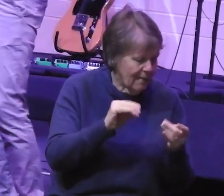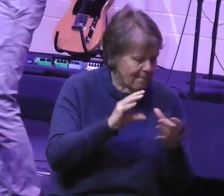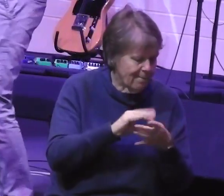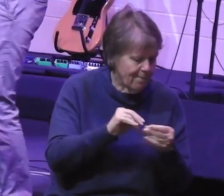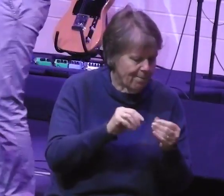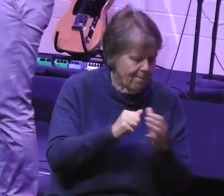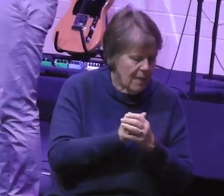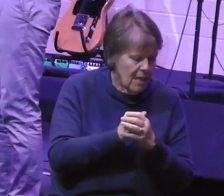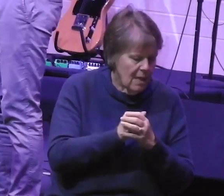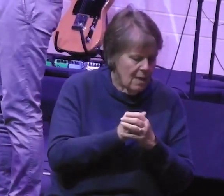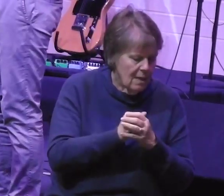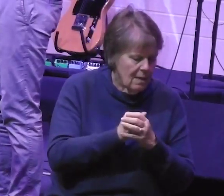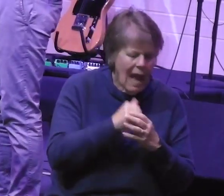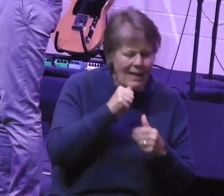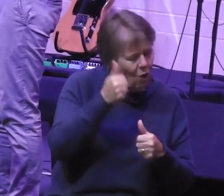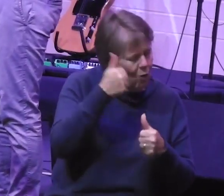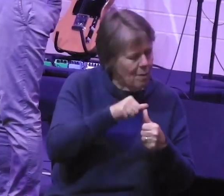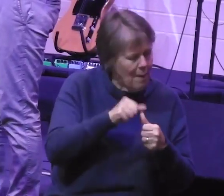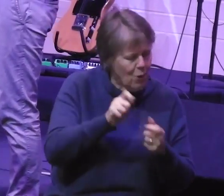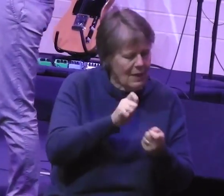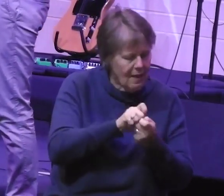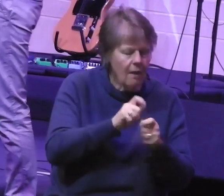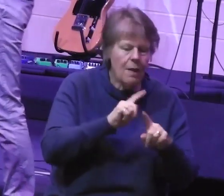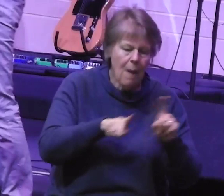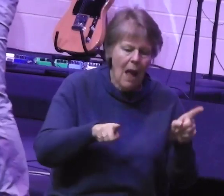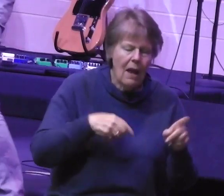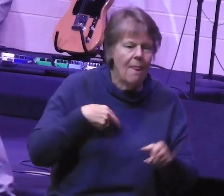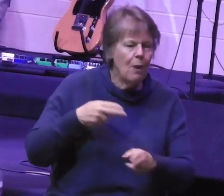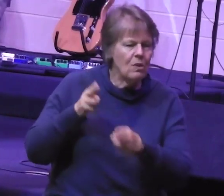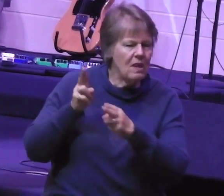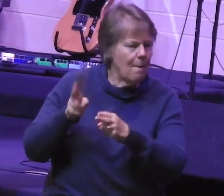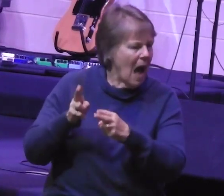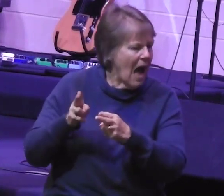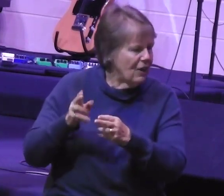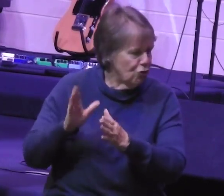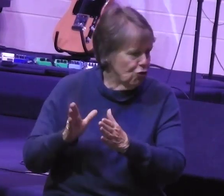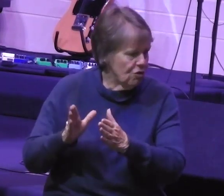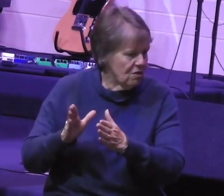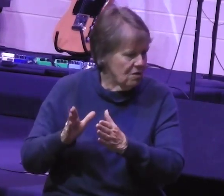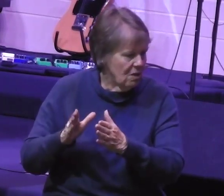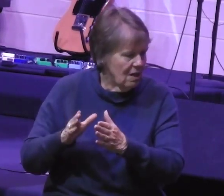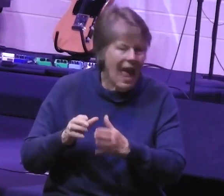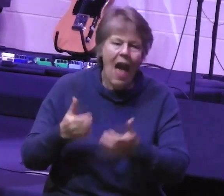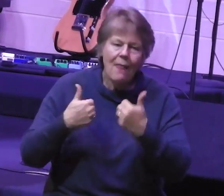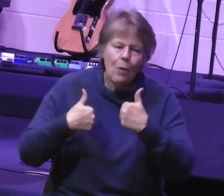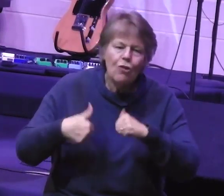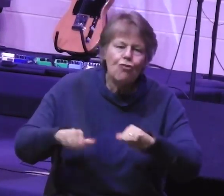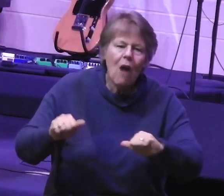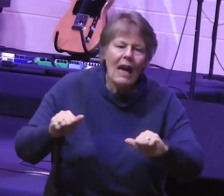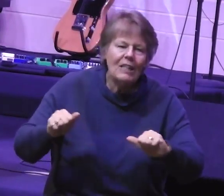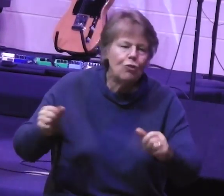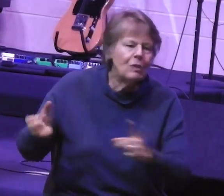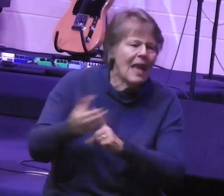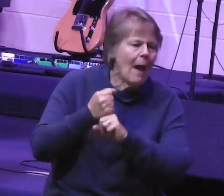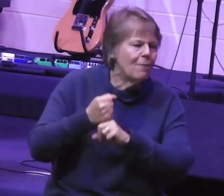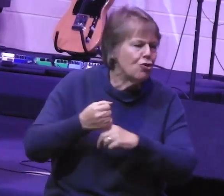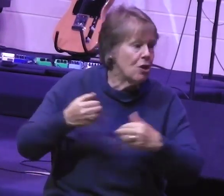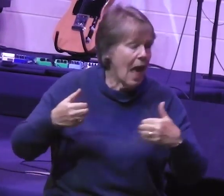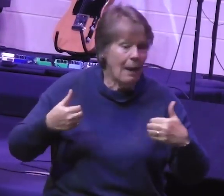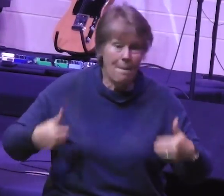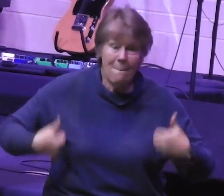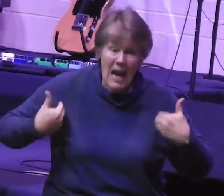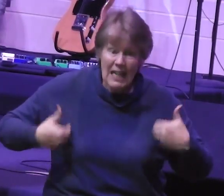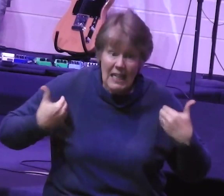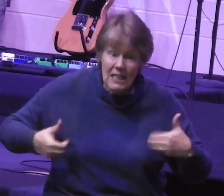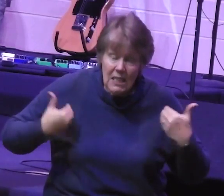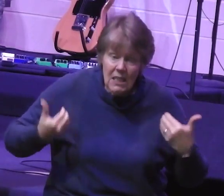poachers who were trying to capture monkeys. And they really wanted to capture monkeys, and they came up with this trap.